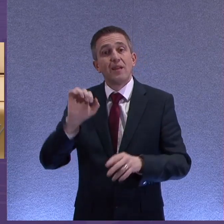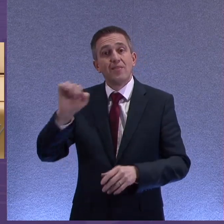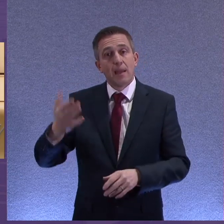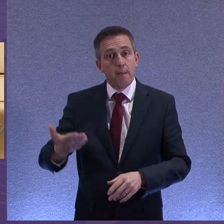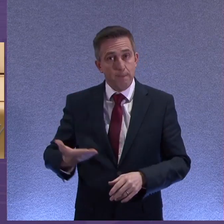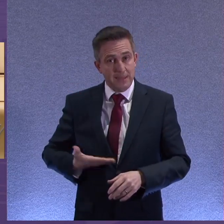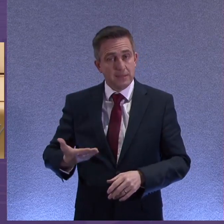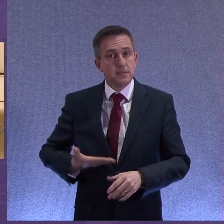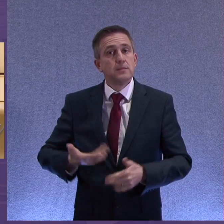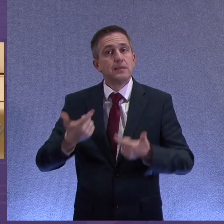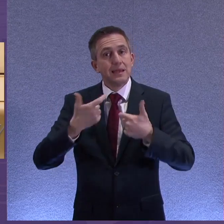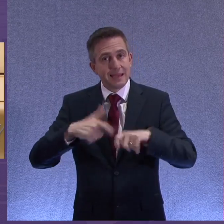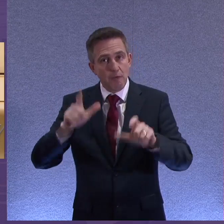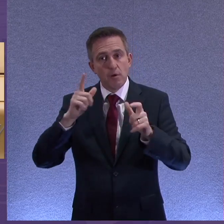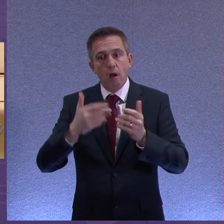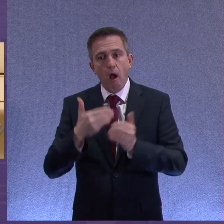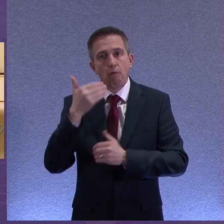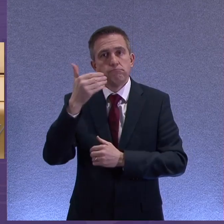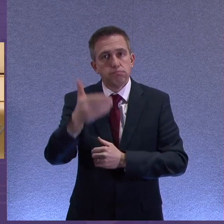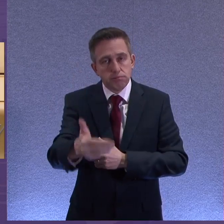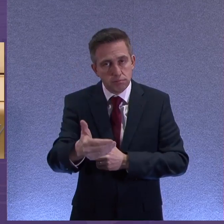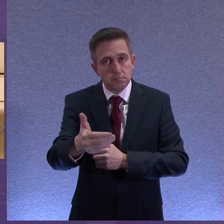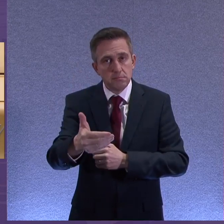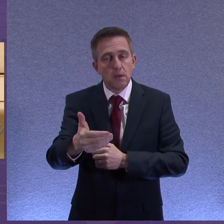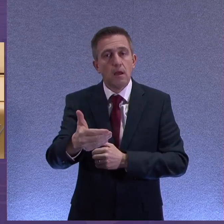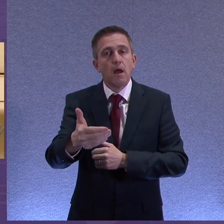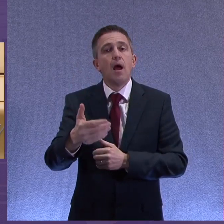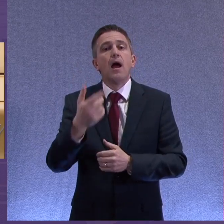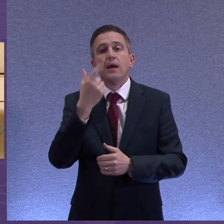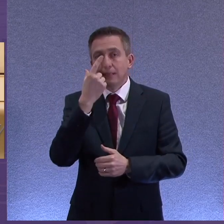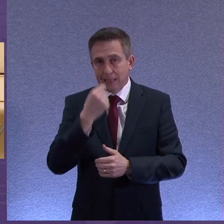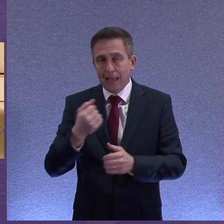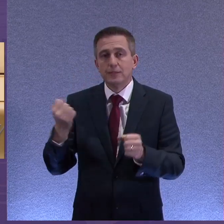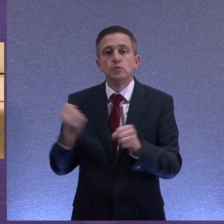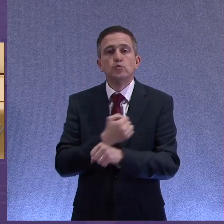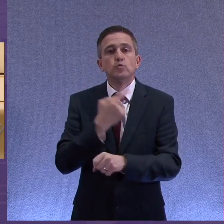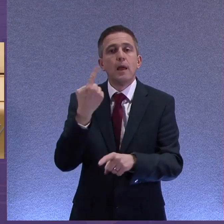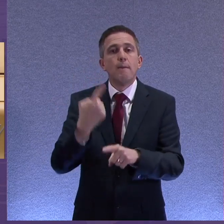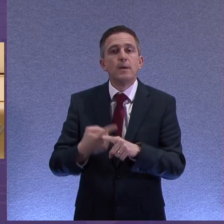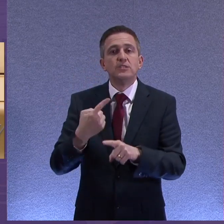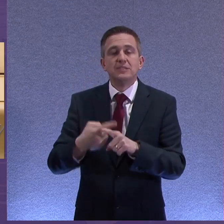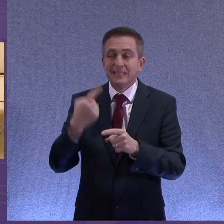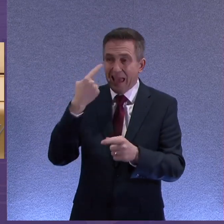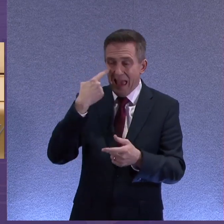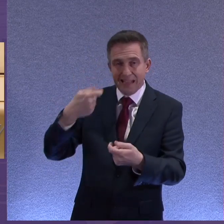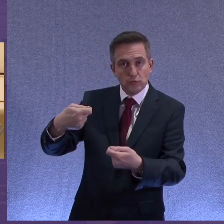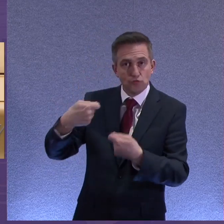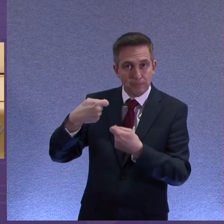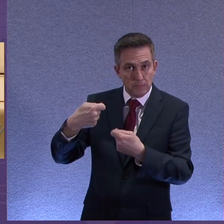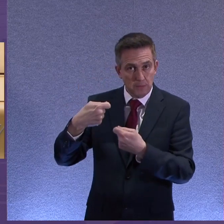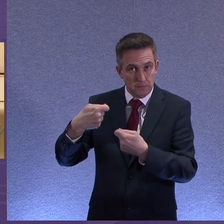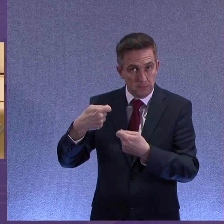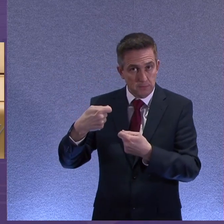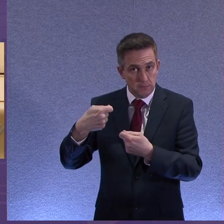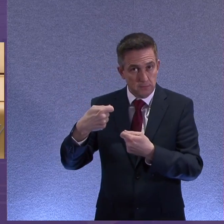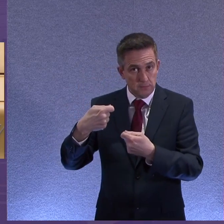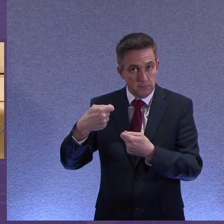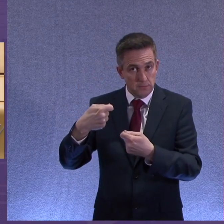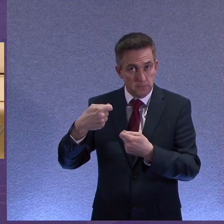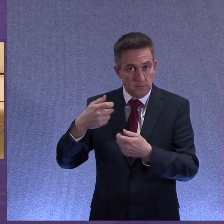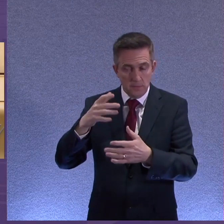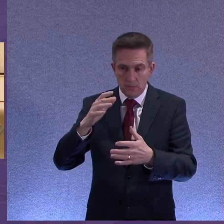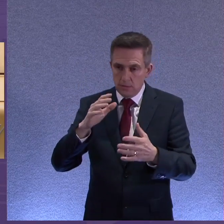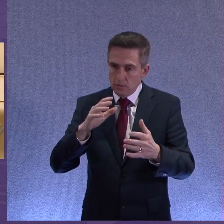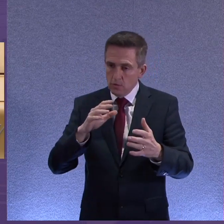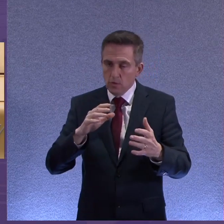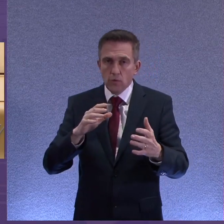are sustainable through this period, and they will continue to undertake that emergency eye treatment. All of that is then fed in to